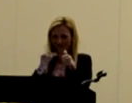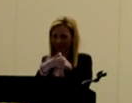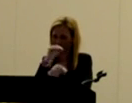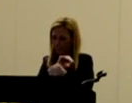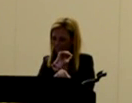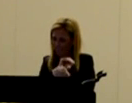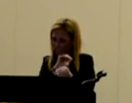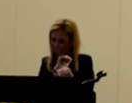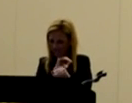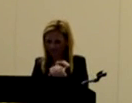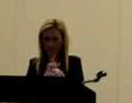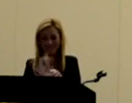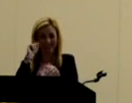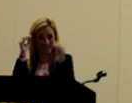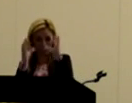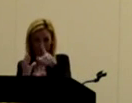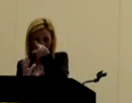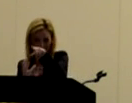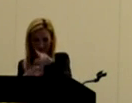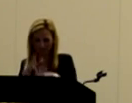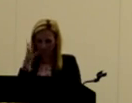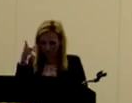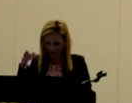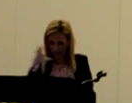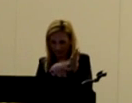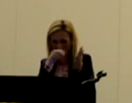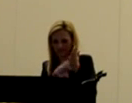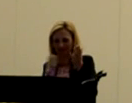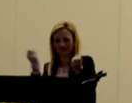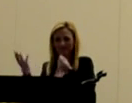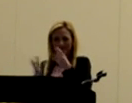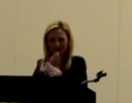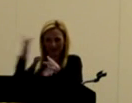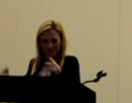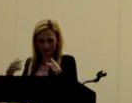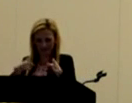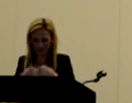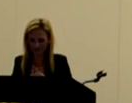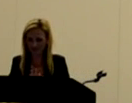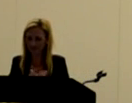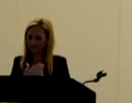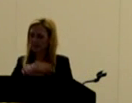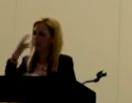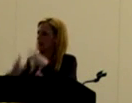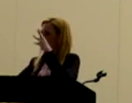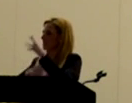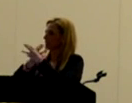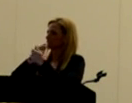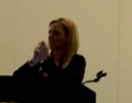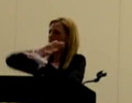very clearly. My first night with a deaf teacher. My mother was there, learning sign language right along beside me. My world